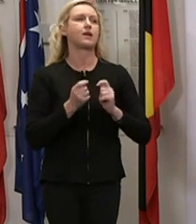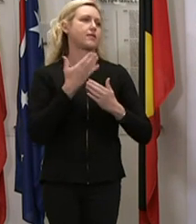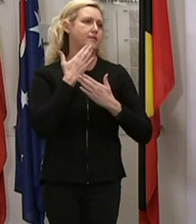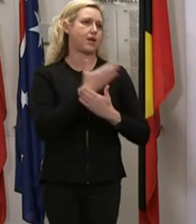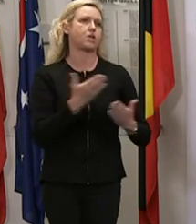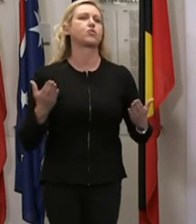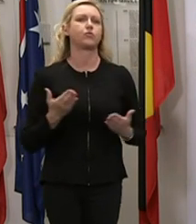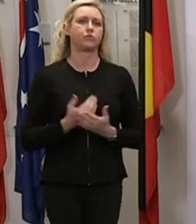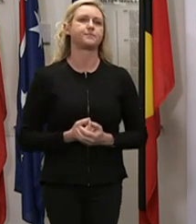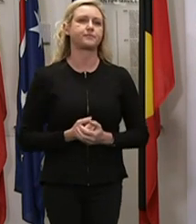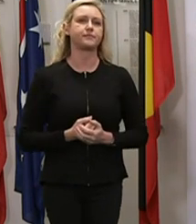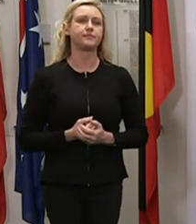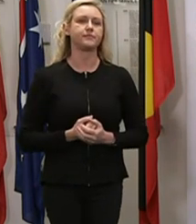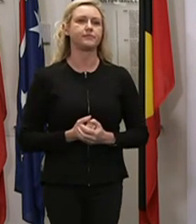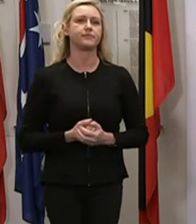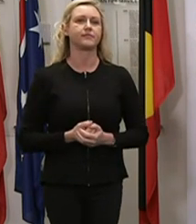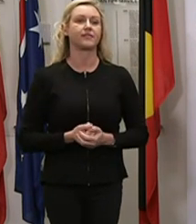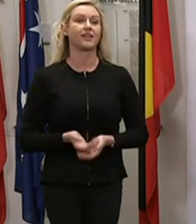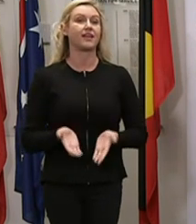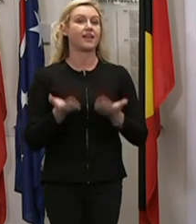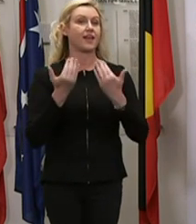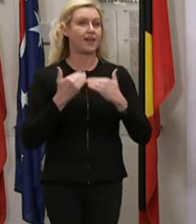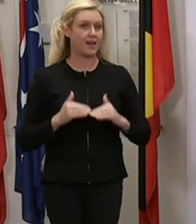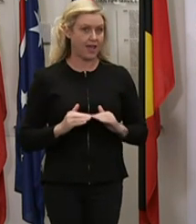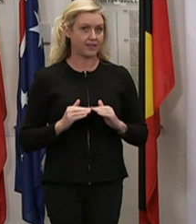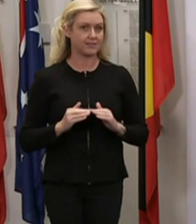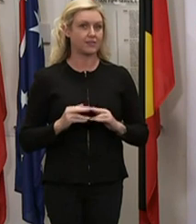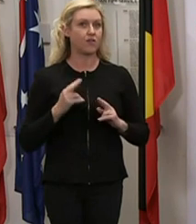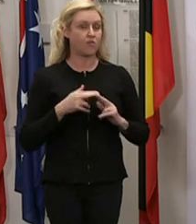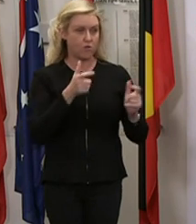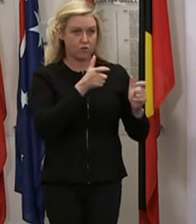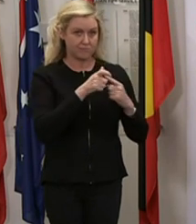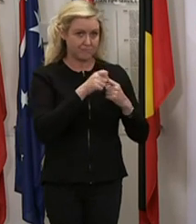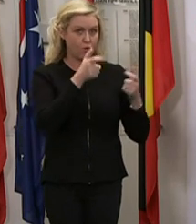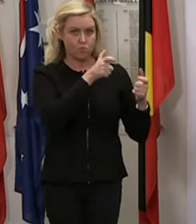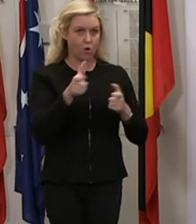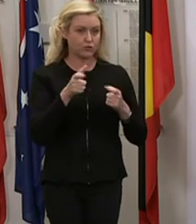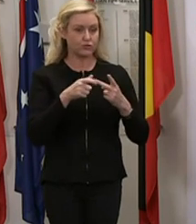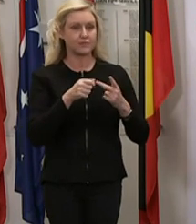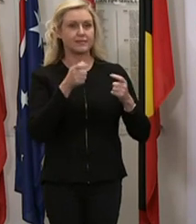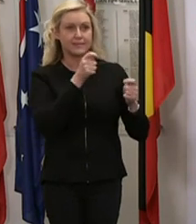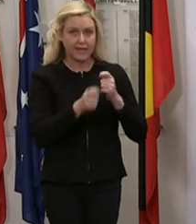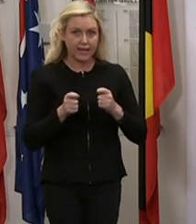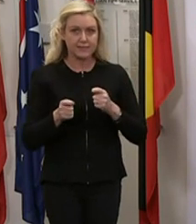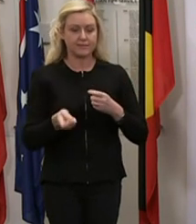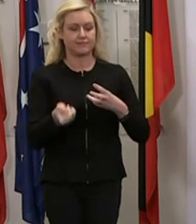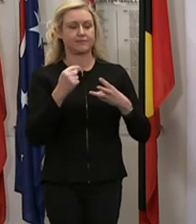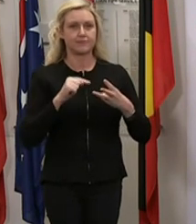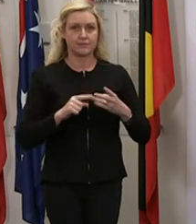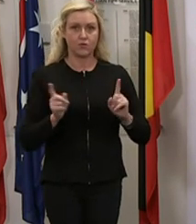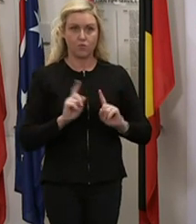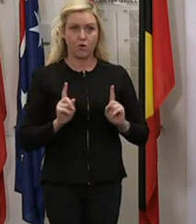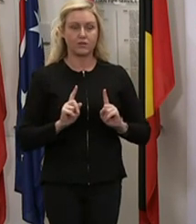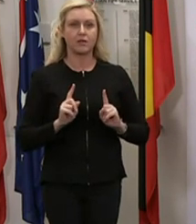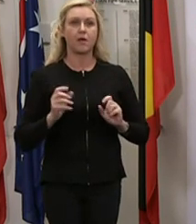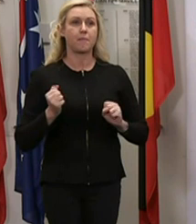everybody for doing that. And the next level of compliance, in addition to being vigilant on getting tested, is of course to make sure you